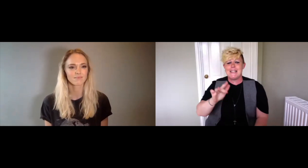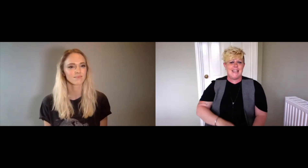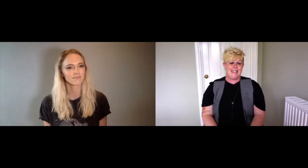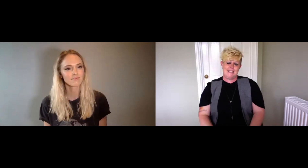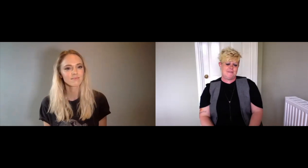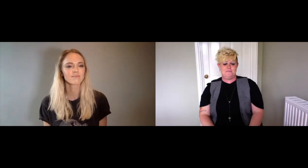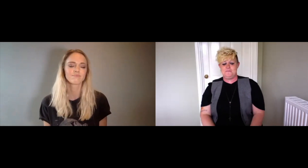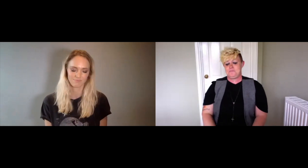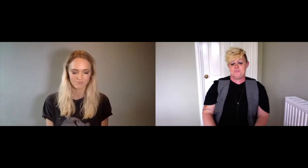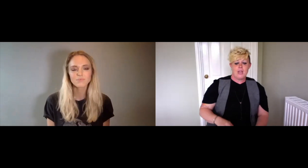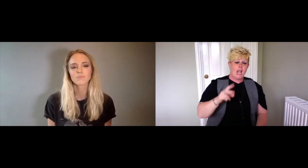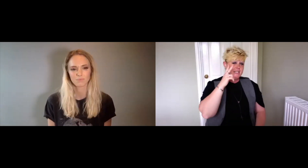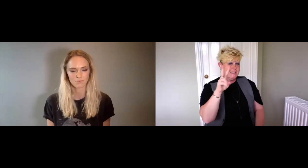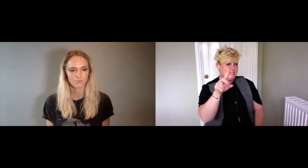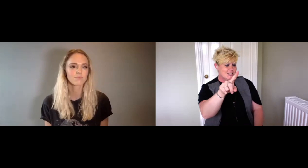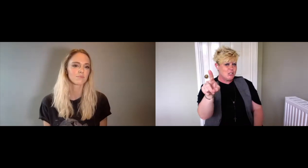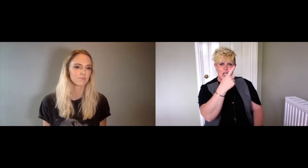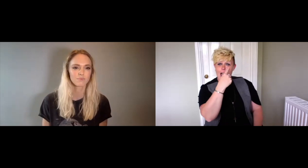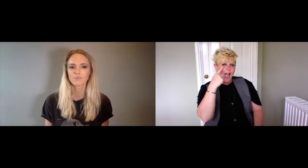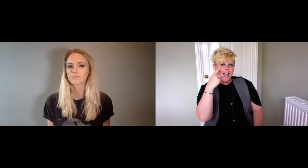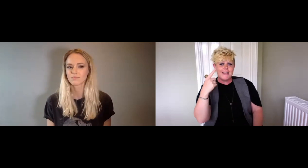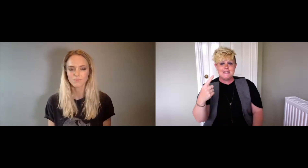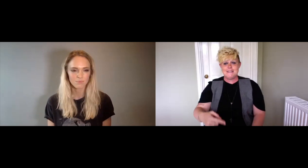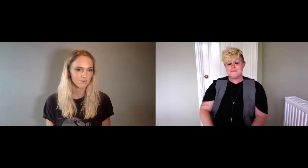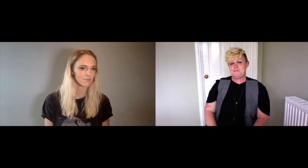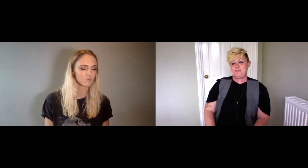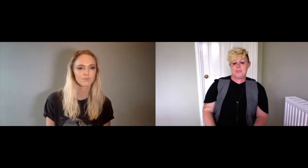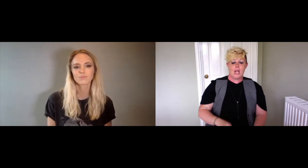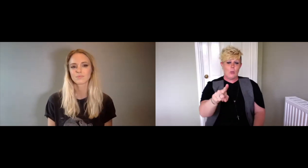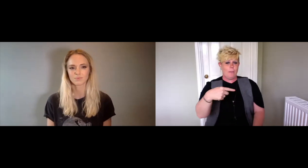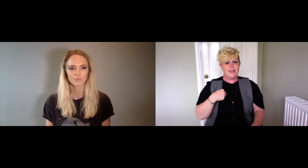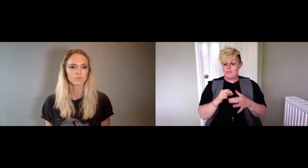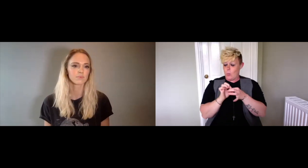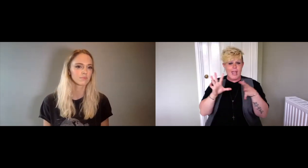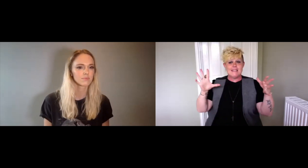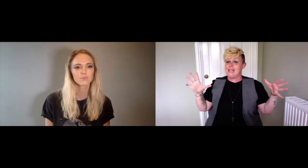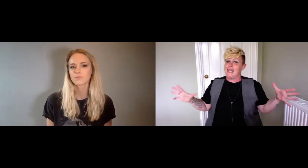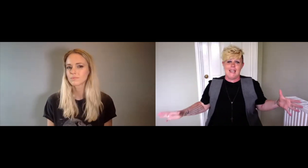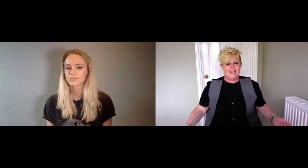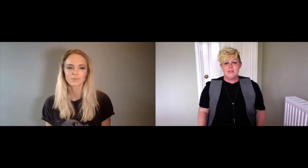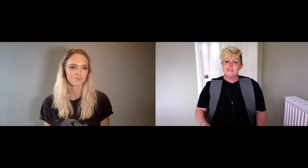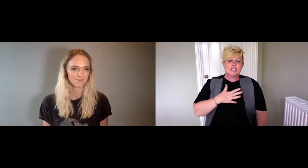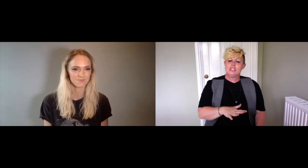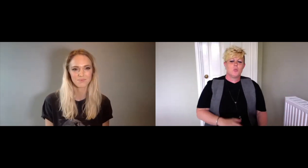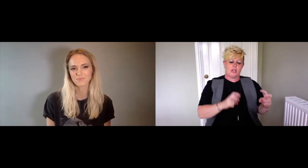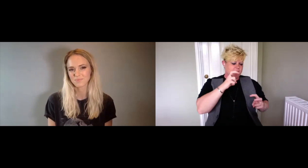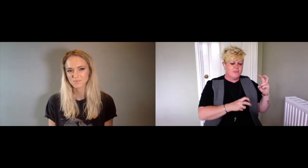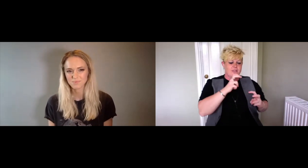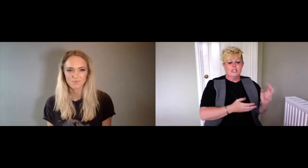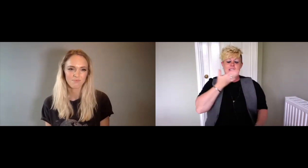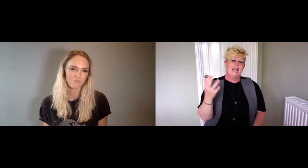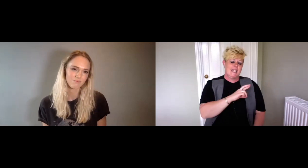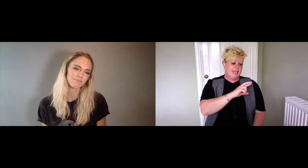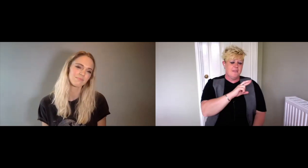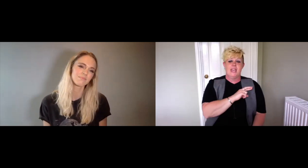your pretending. I see with one look in your eyes, you and me have no ending. Oh, I don't just